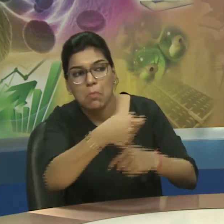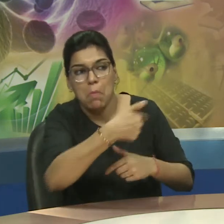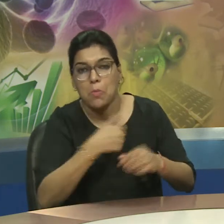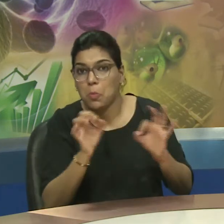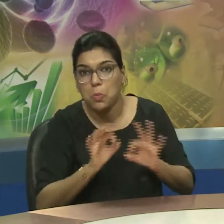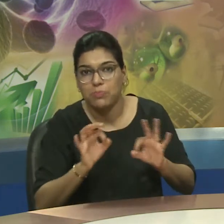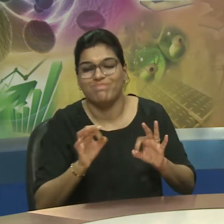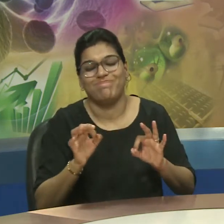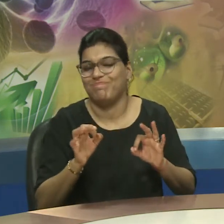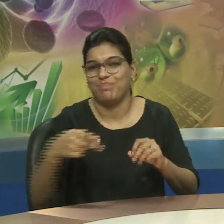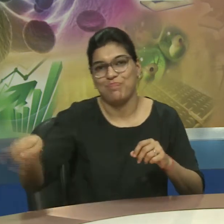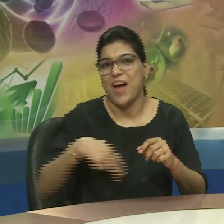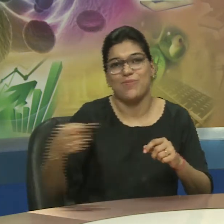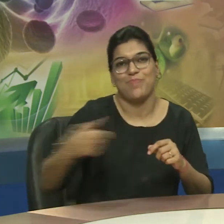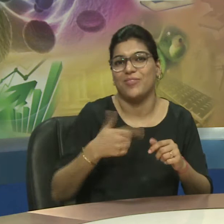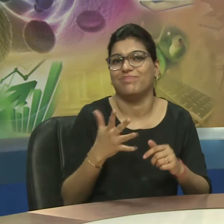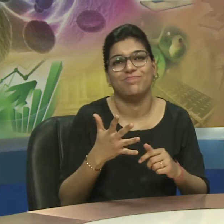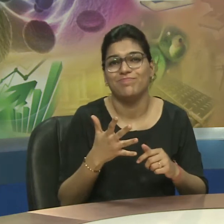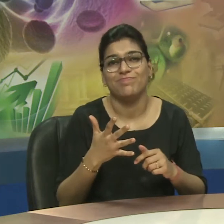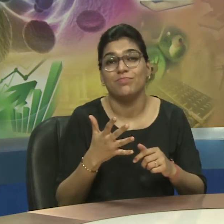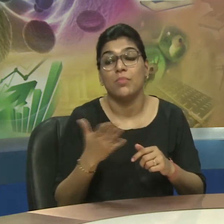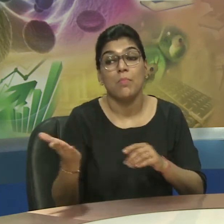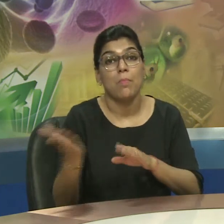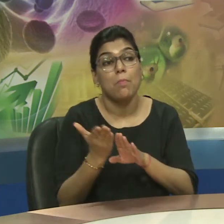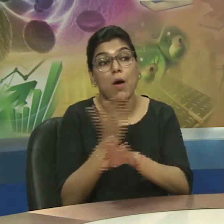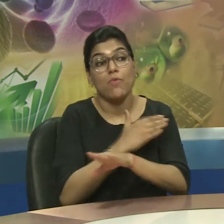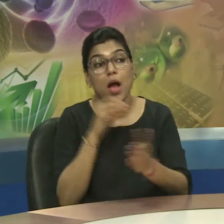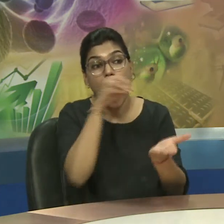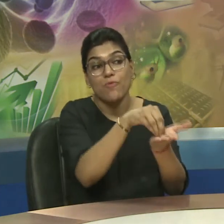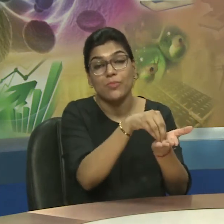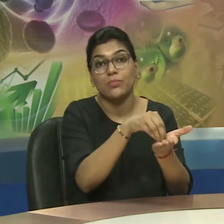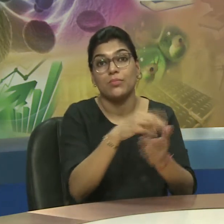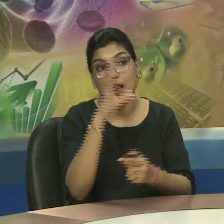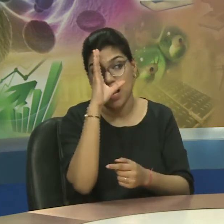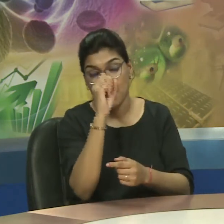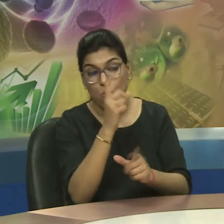cargo when small quantities are